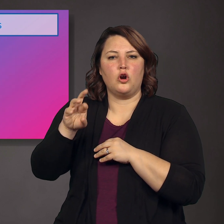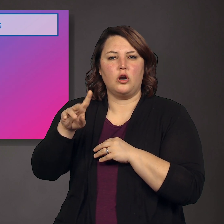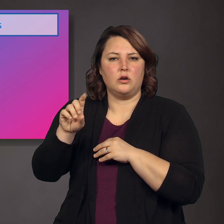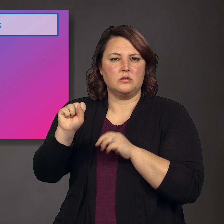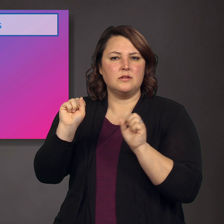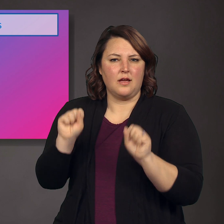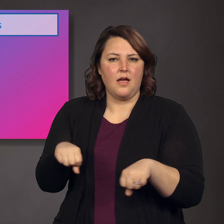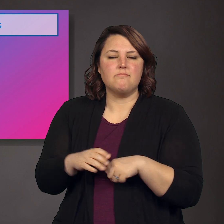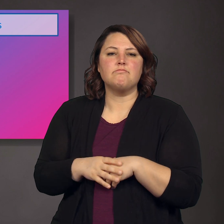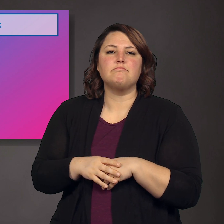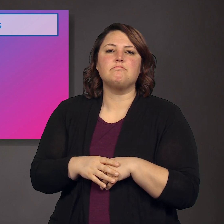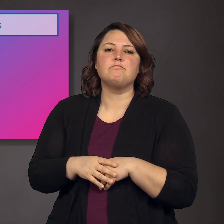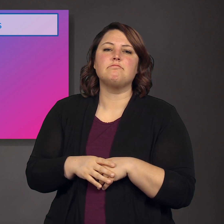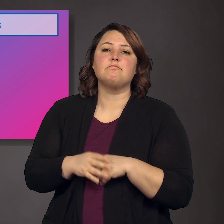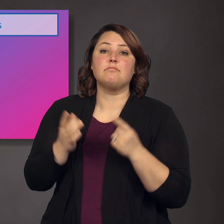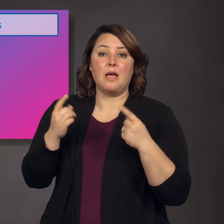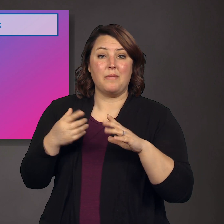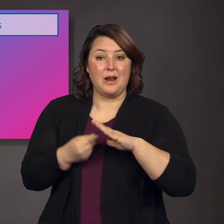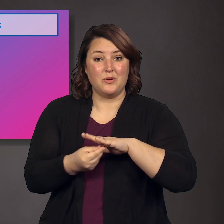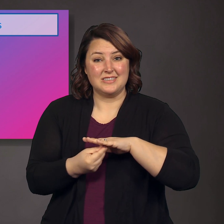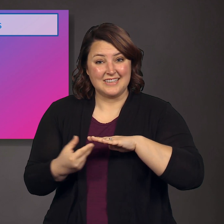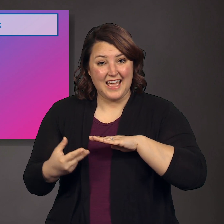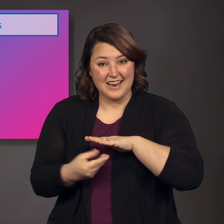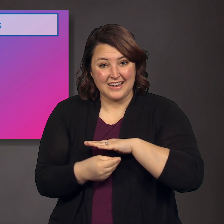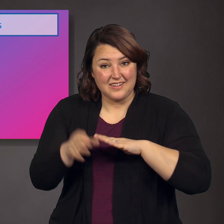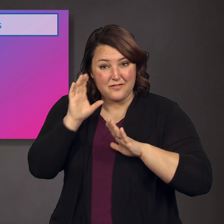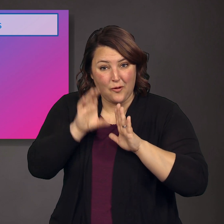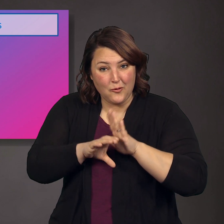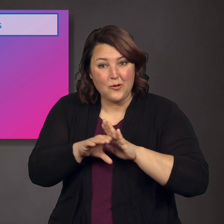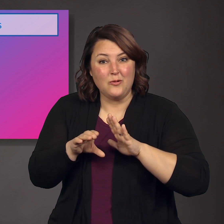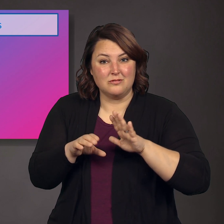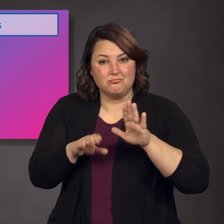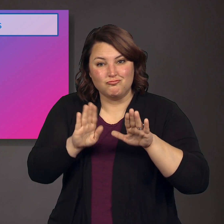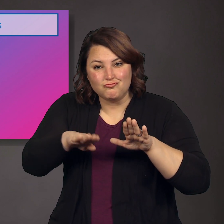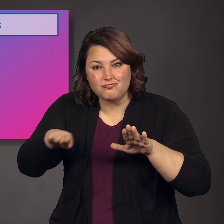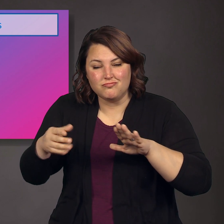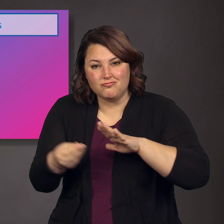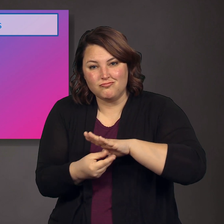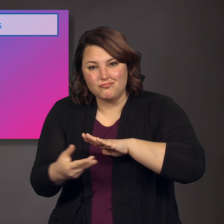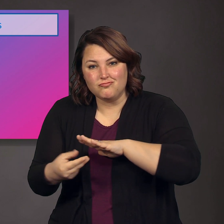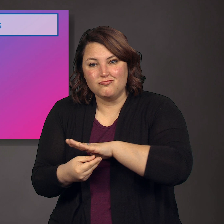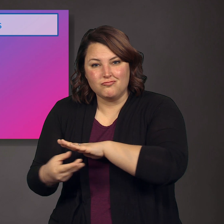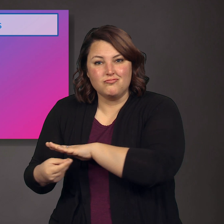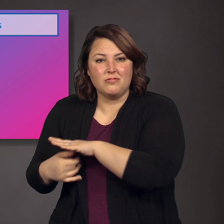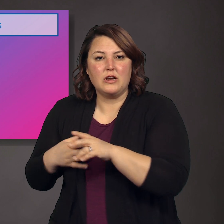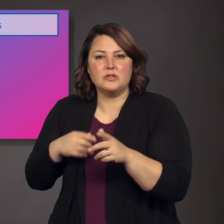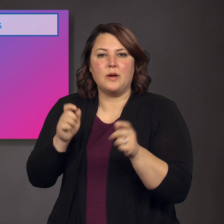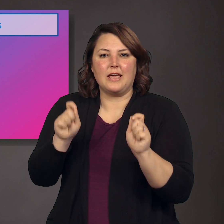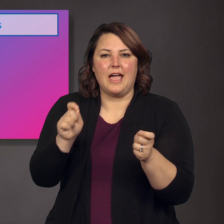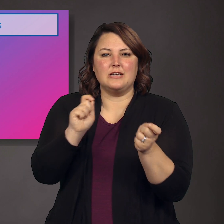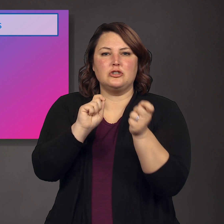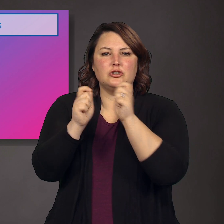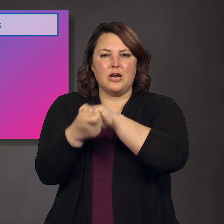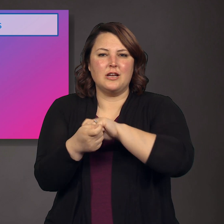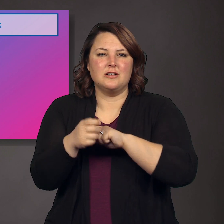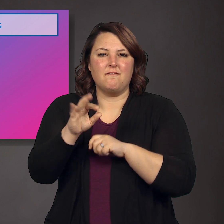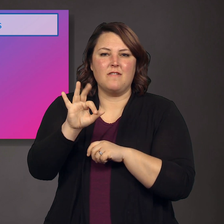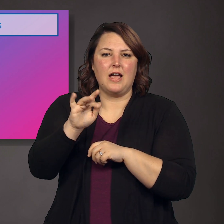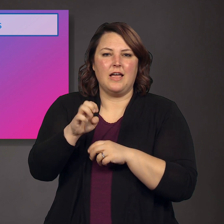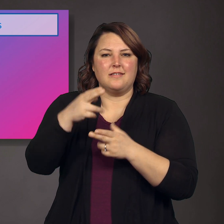So when I was scanning the photos, so that before I could change the file names and add the metadata, there were certain things that